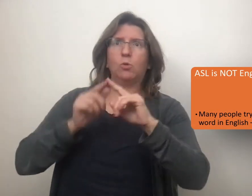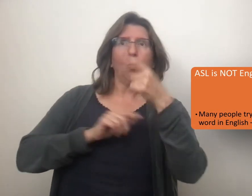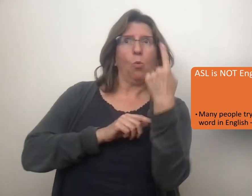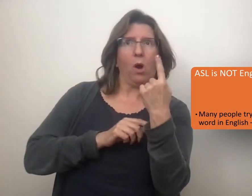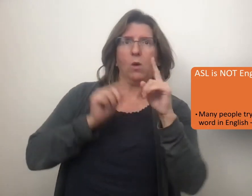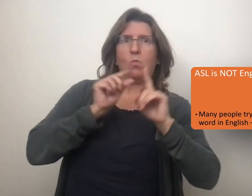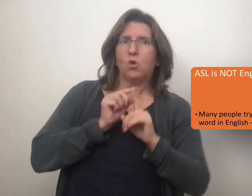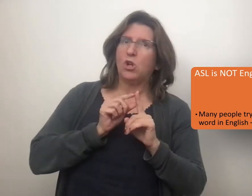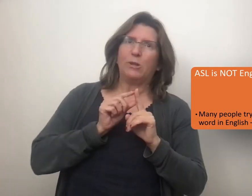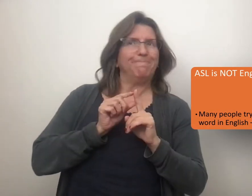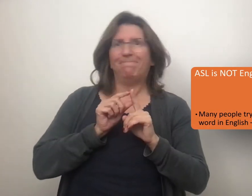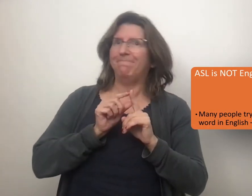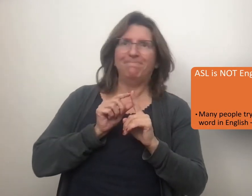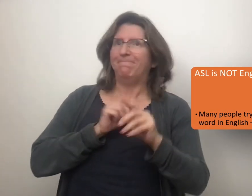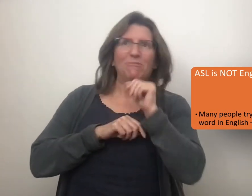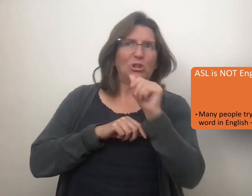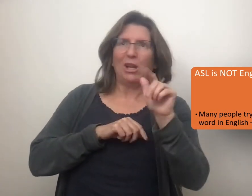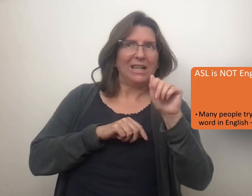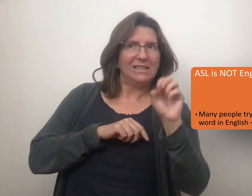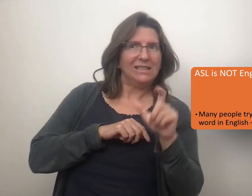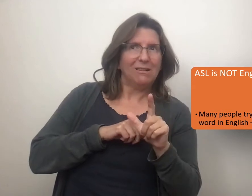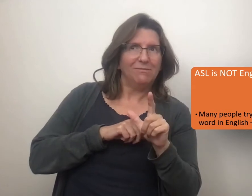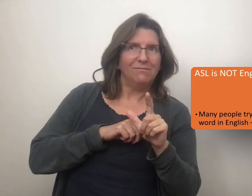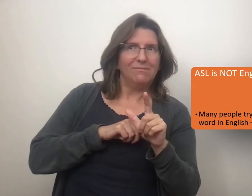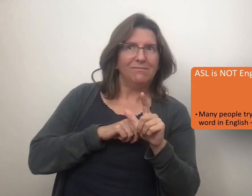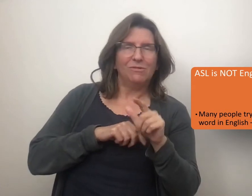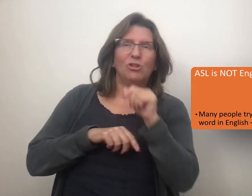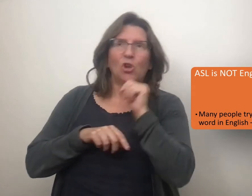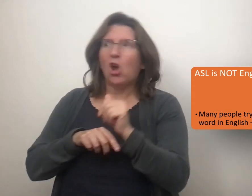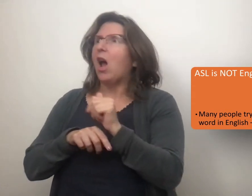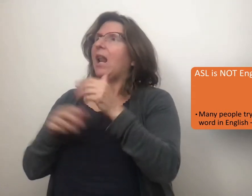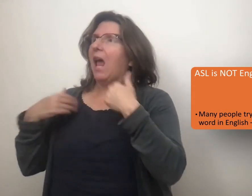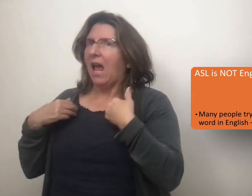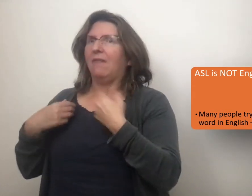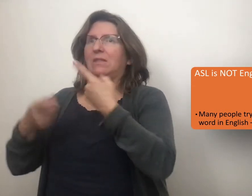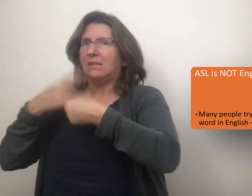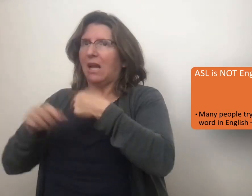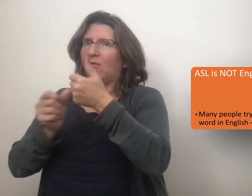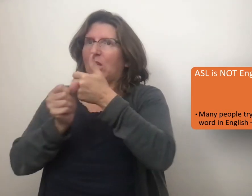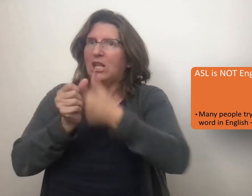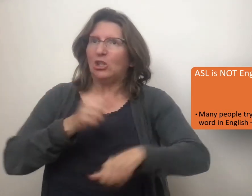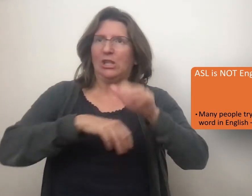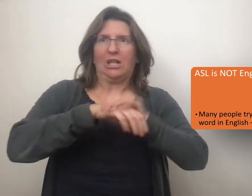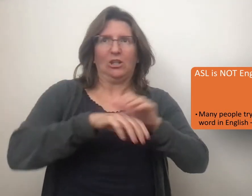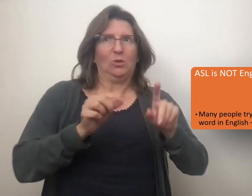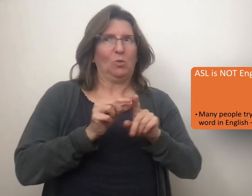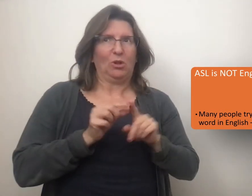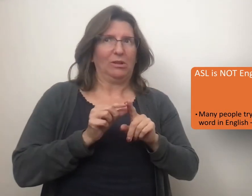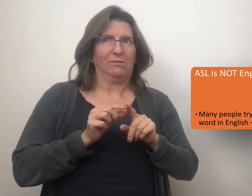There is no such thing as a word-to-word equivalence between languages. The same is true between ASL and